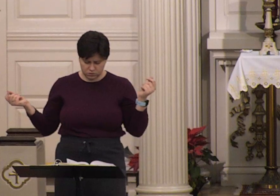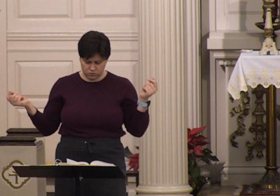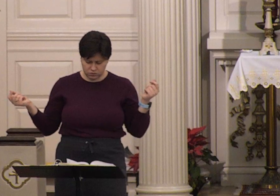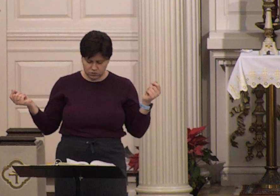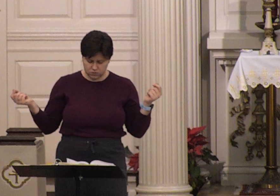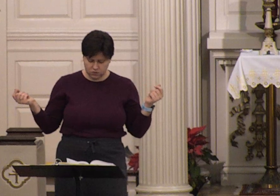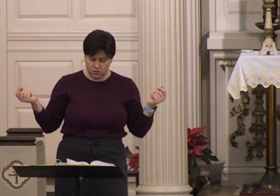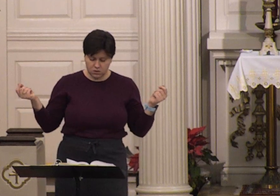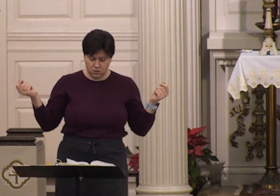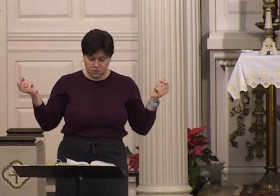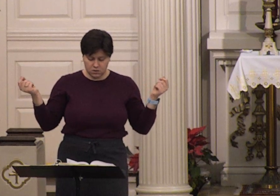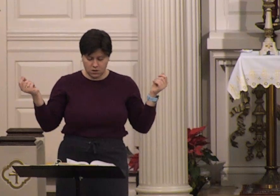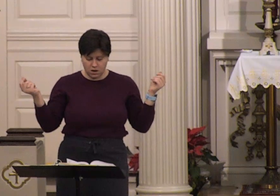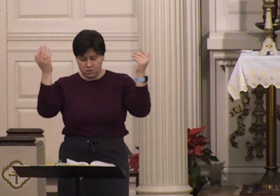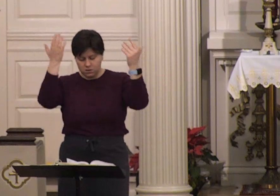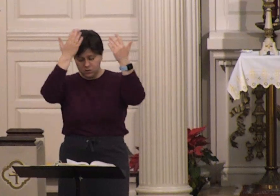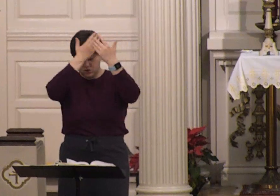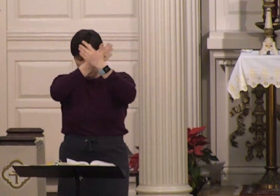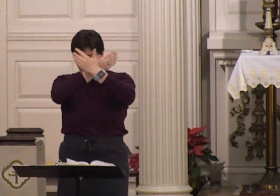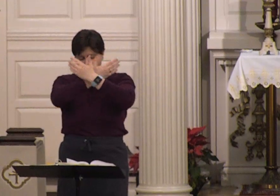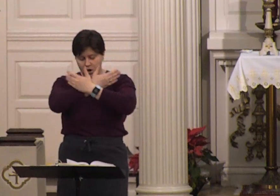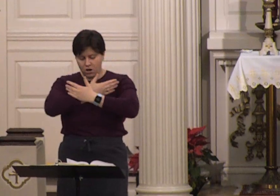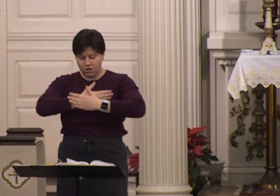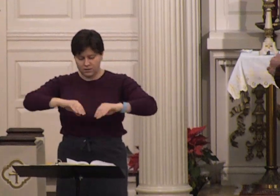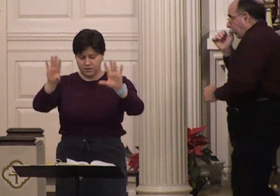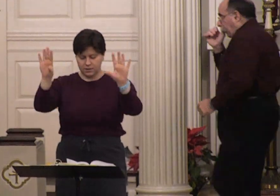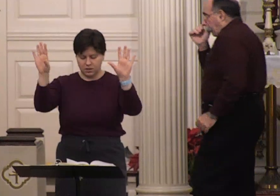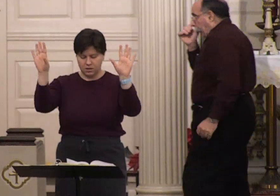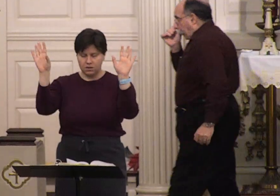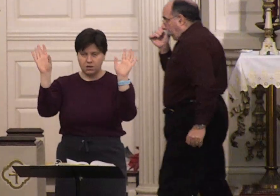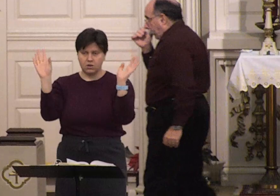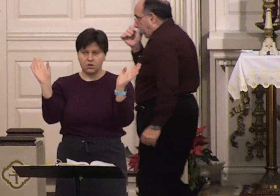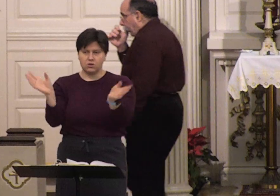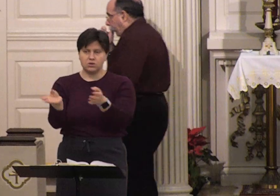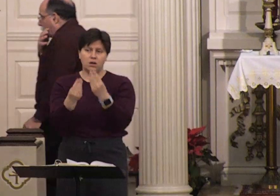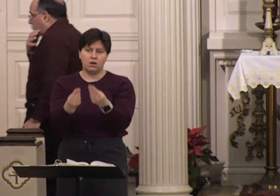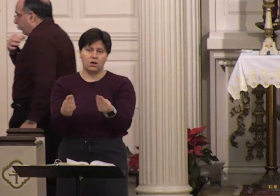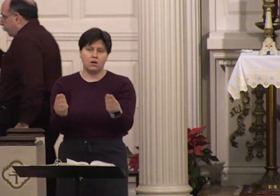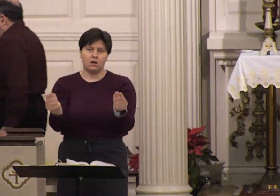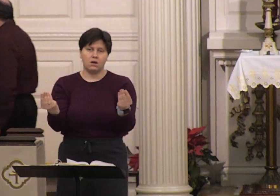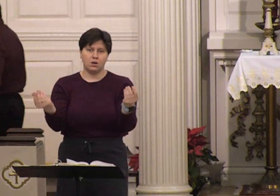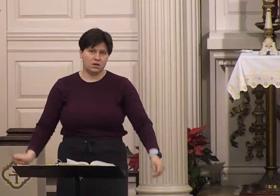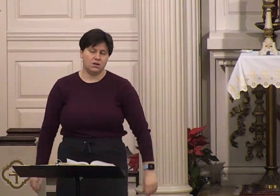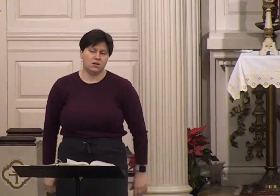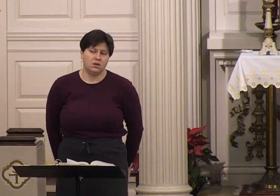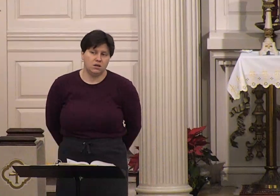vanish, as the darkness clears